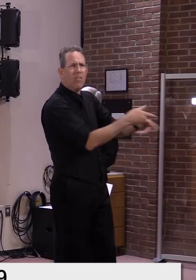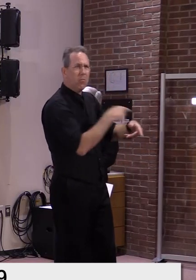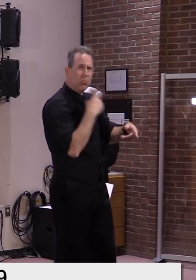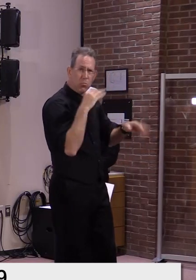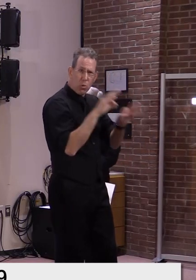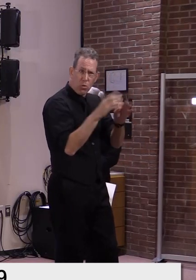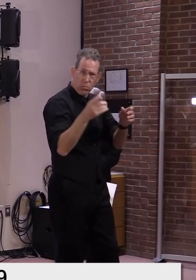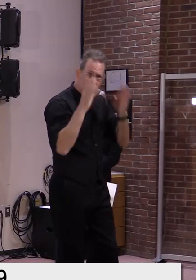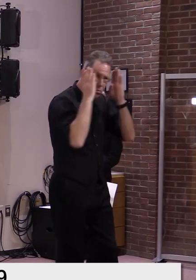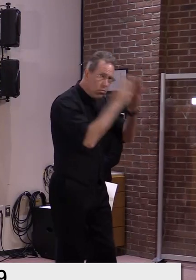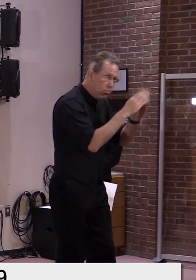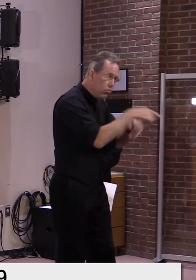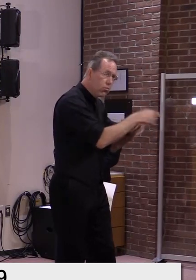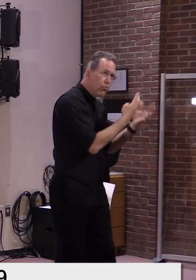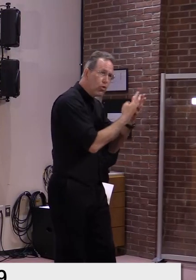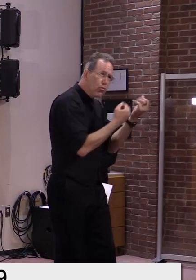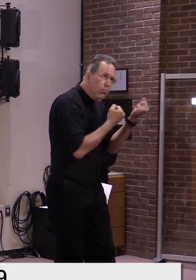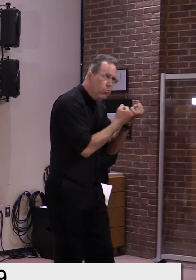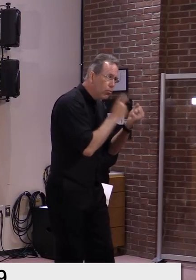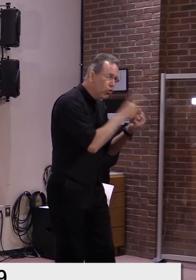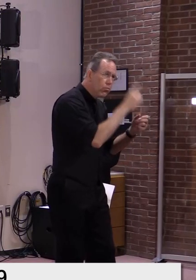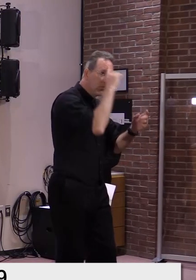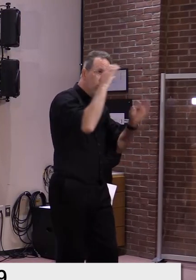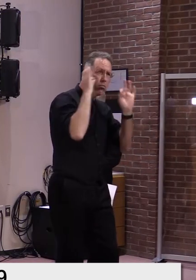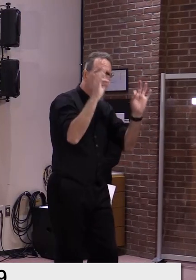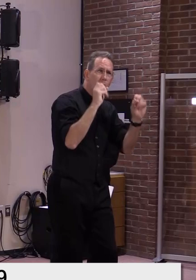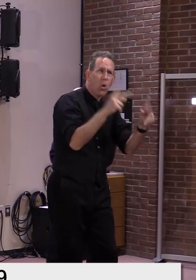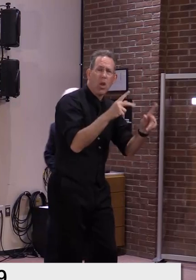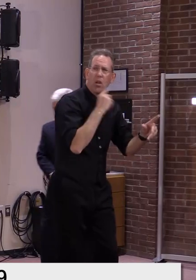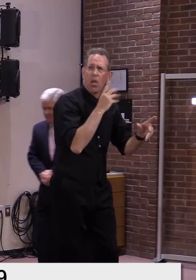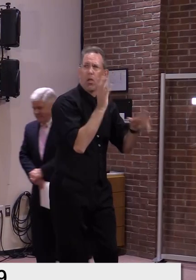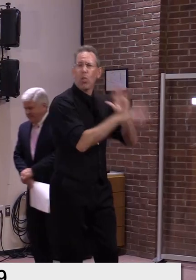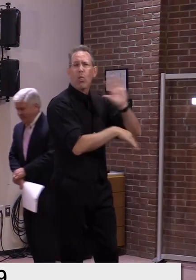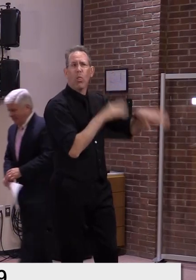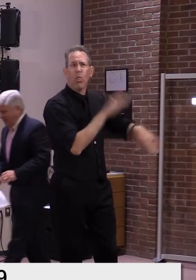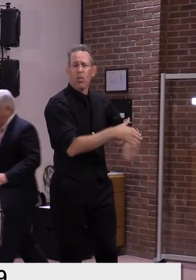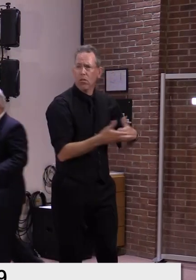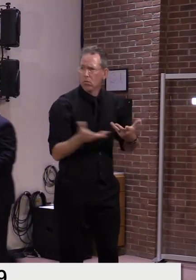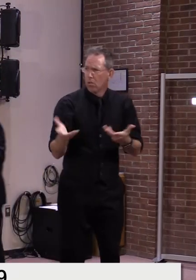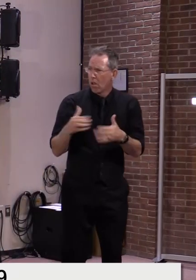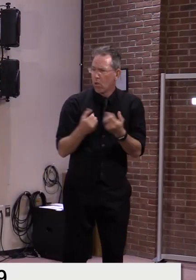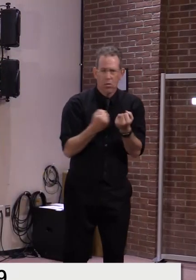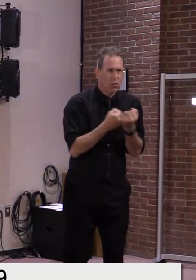faith in Commissioner Baker, but maybe Secretary Smith can answer that.